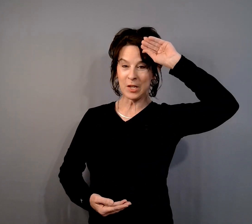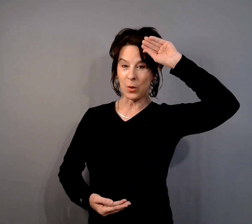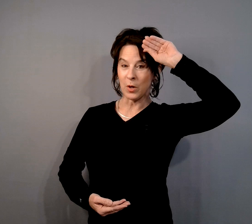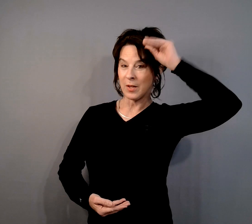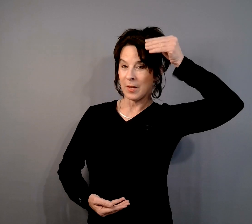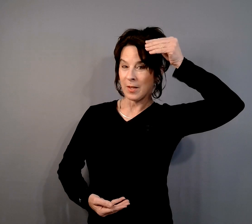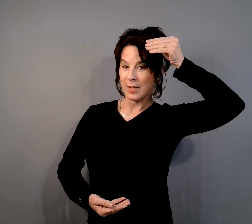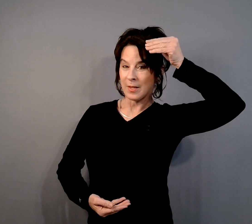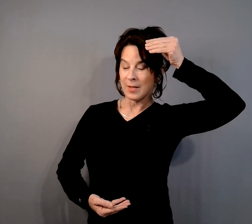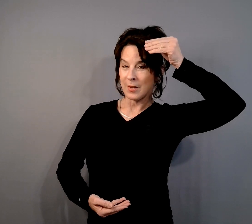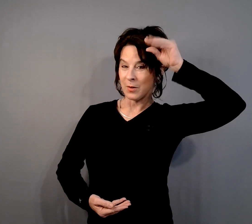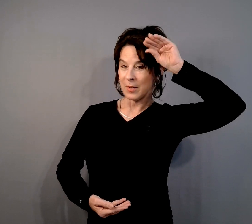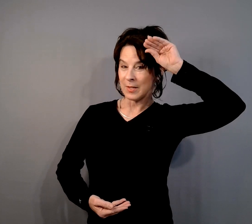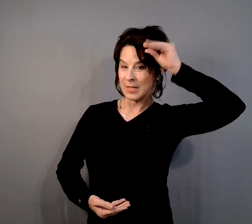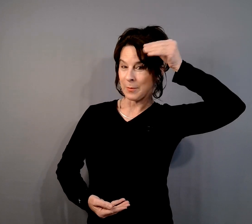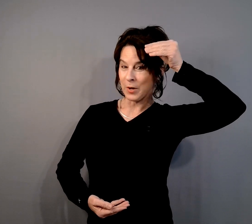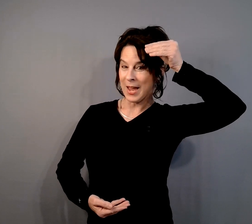go tip your hat,